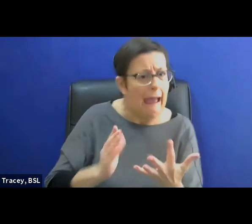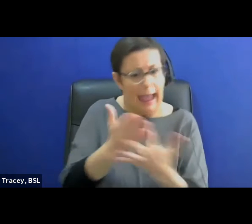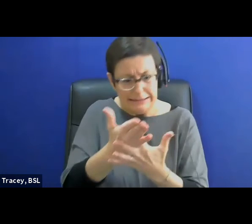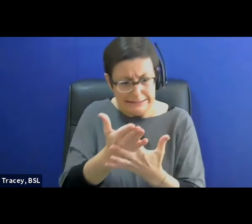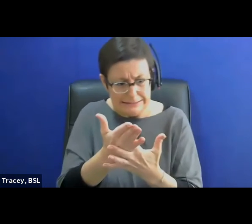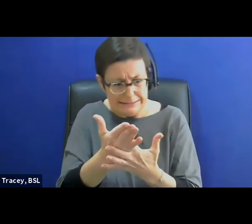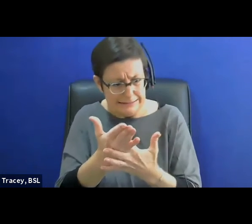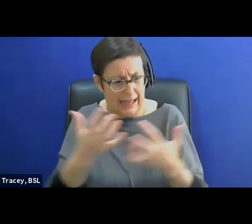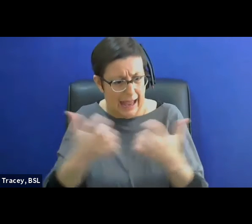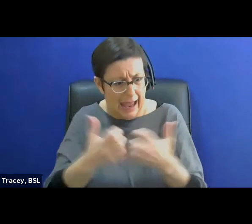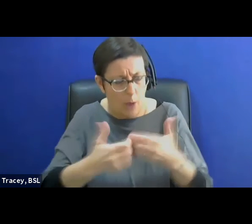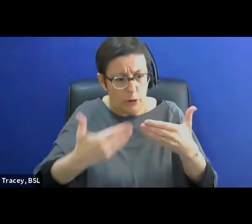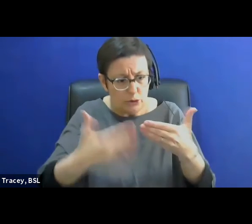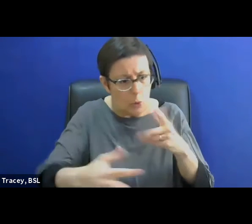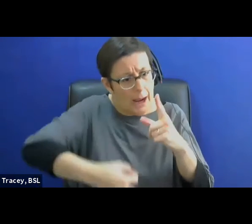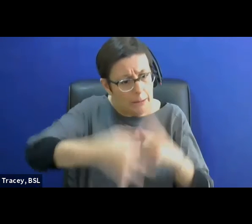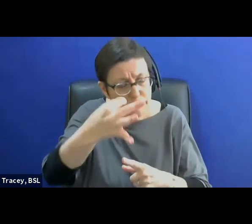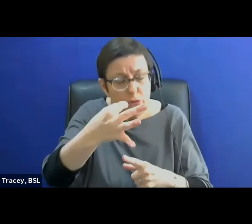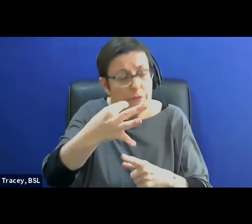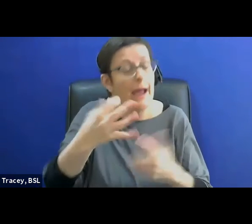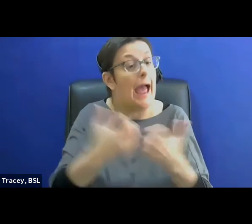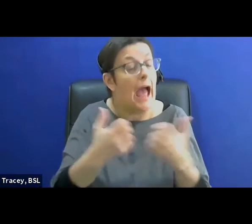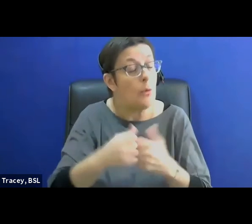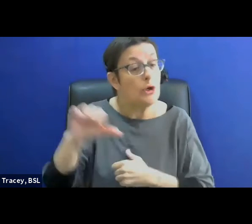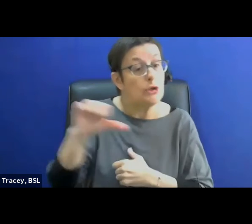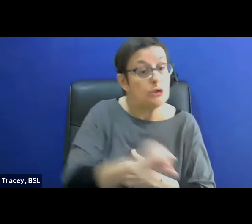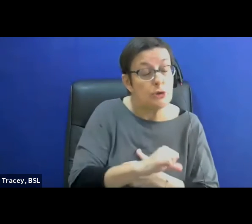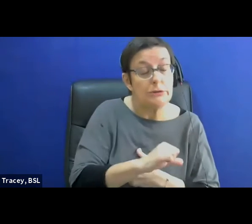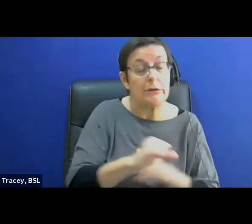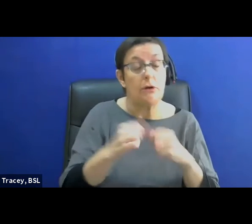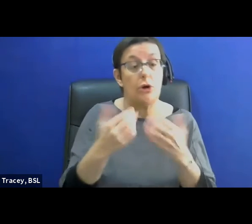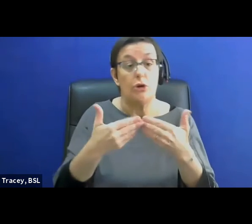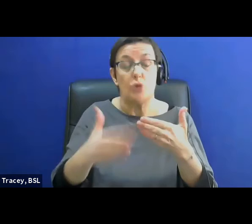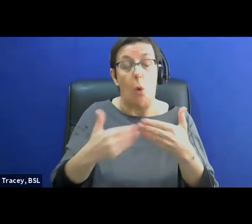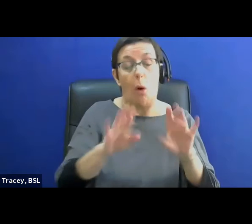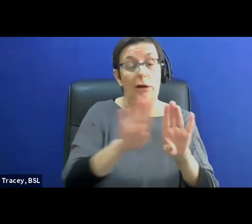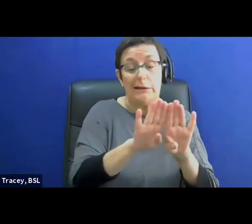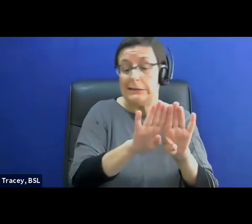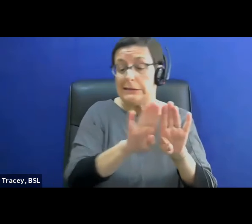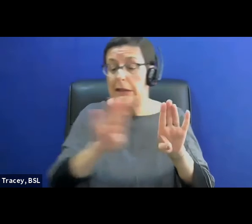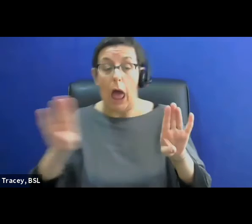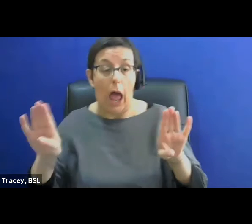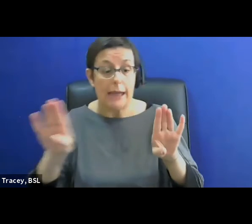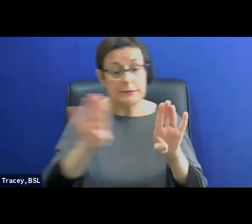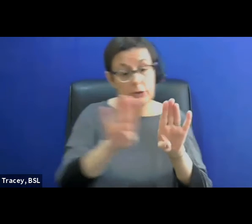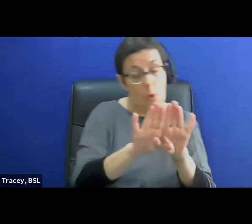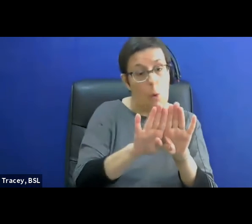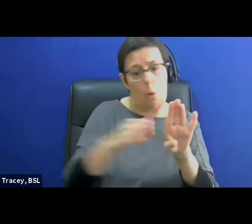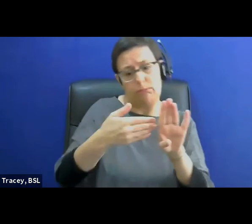for people. Is it better to have a sliding door rather than a normal hinge door for somebody in a wheelchair? How do we deal